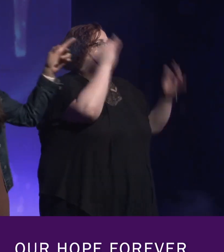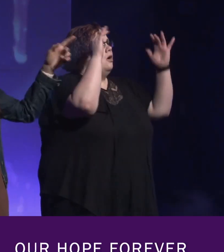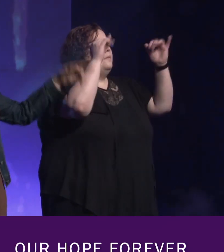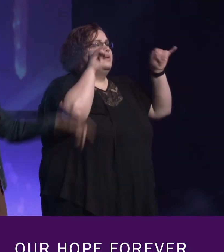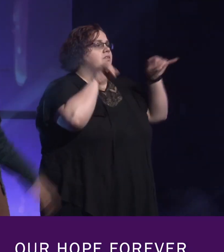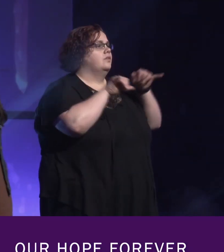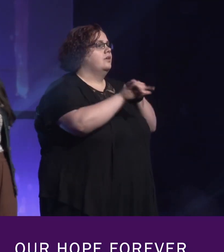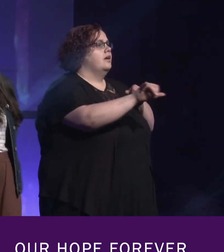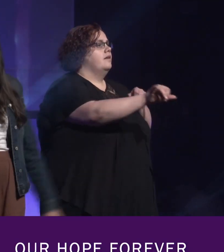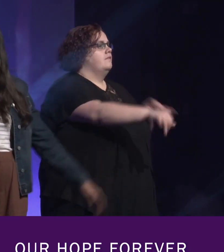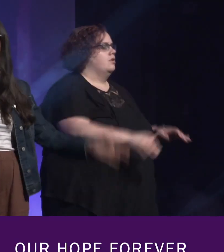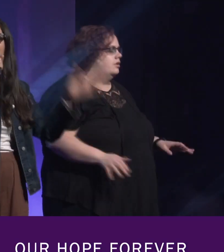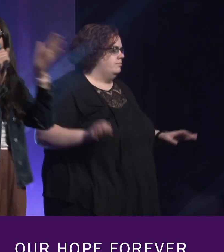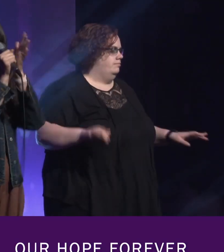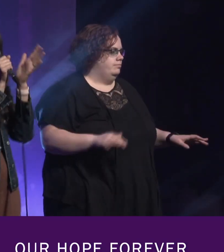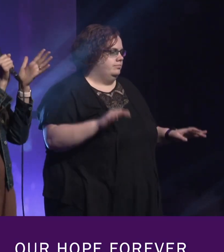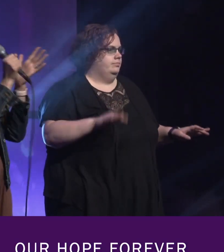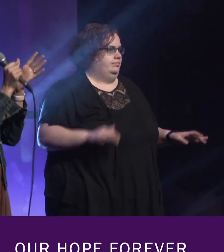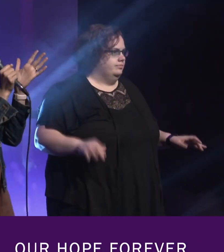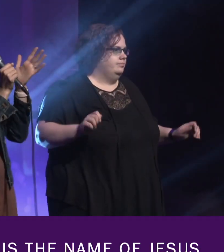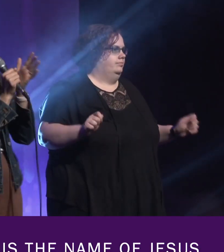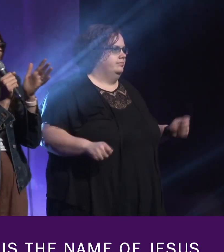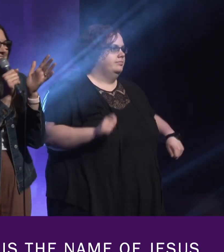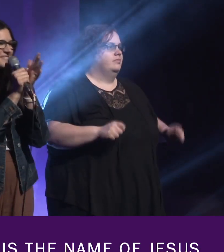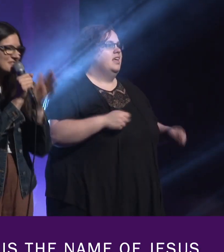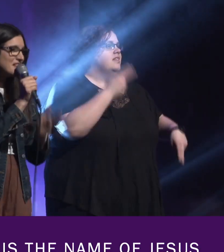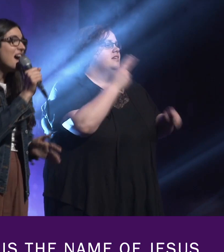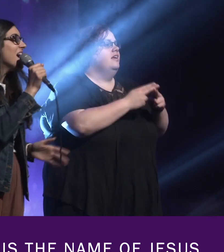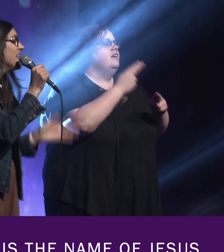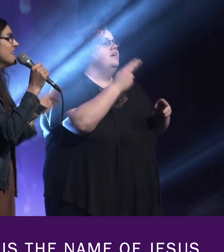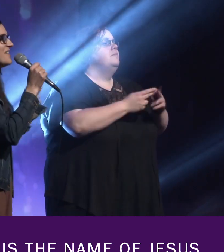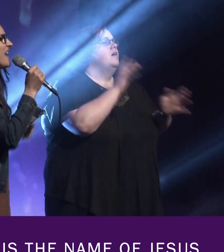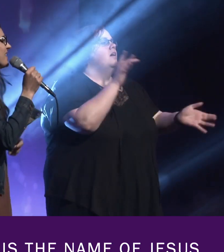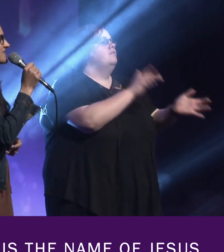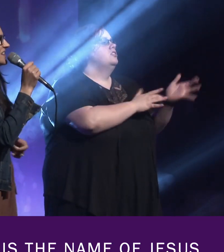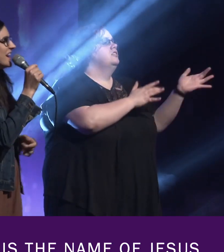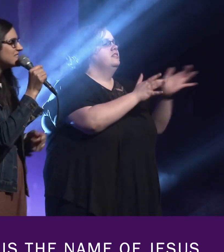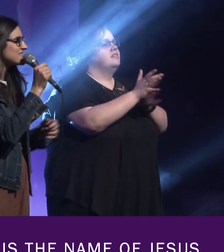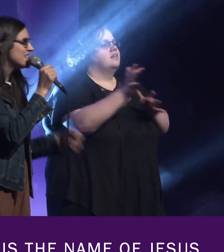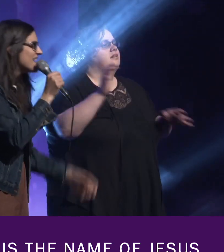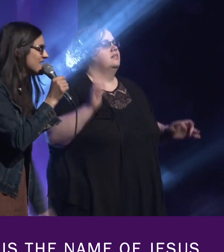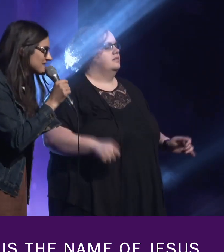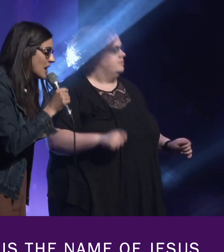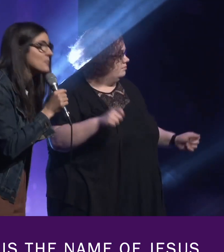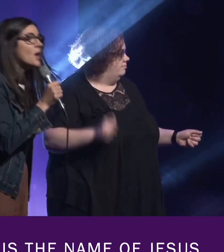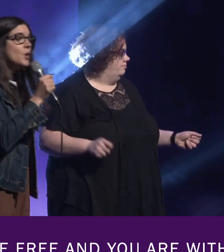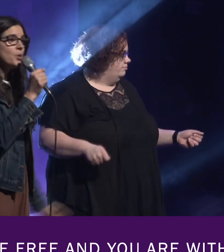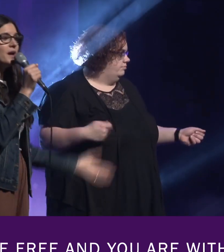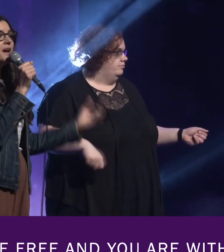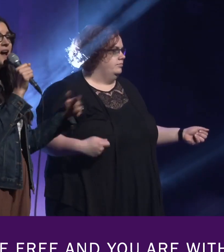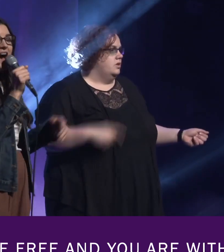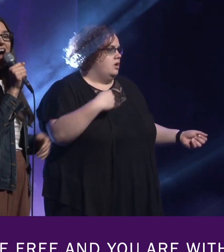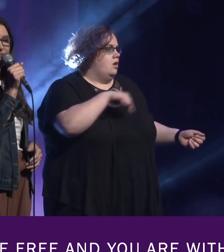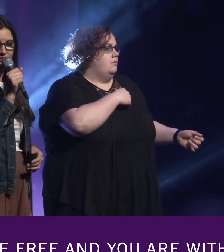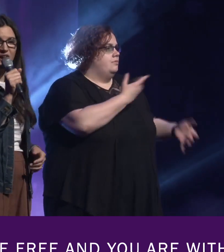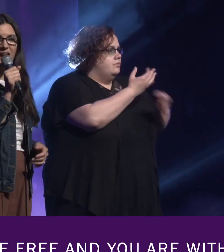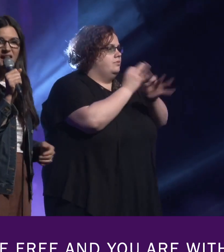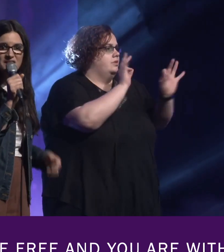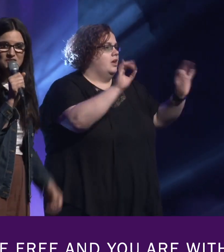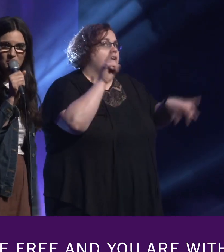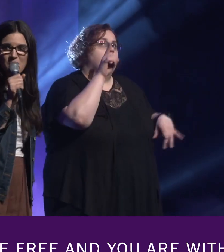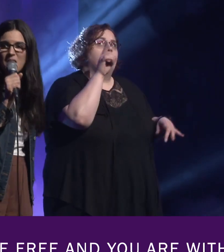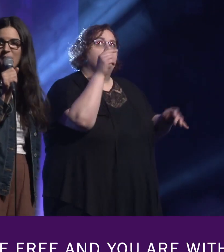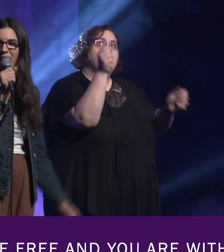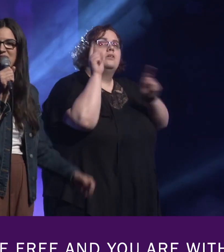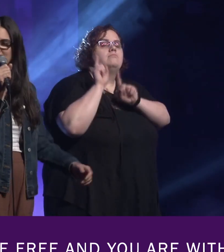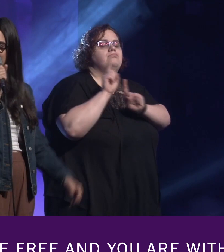our hope forever is the name of Jesus. We are